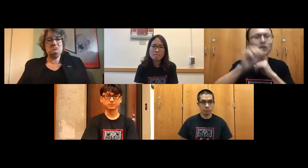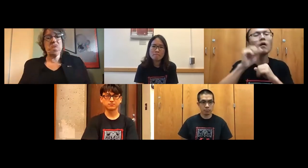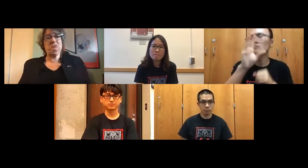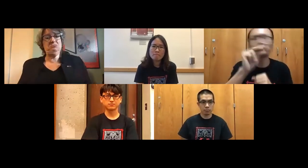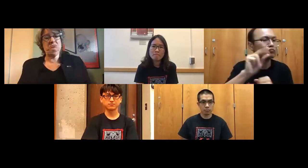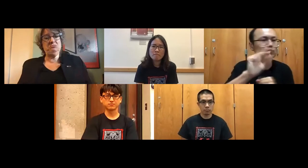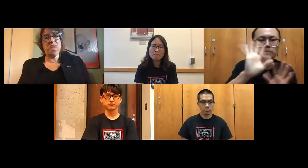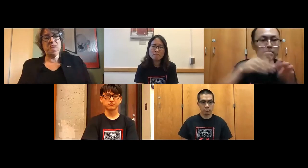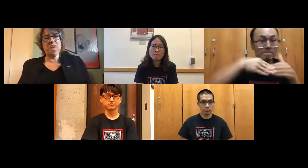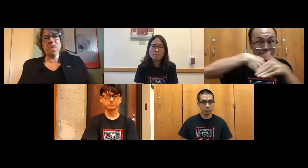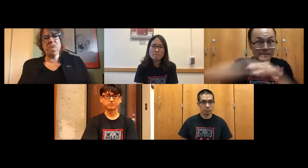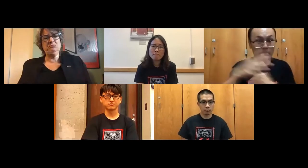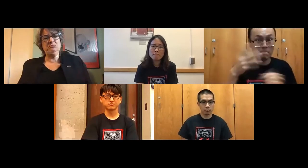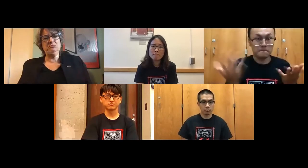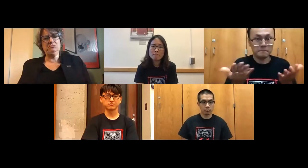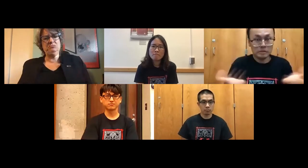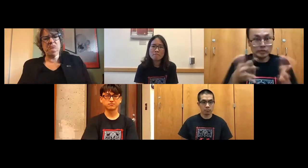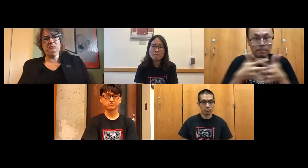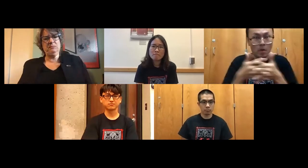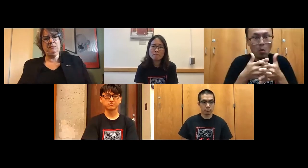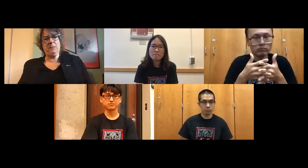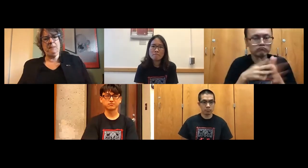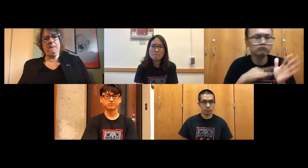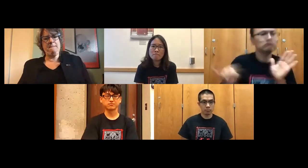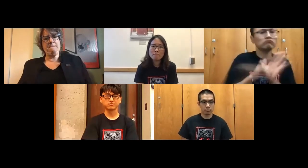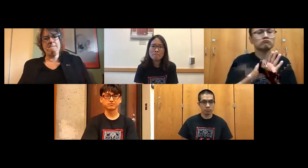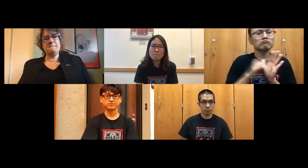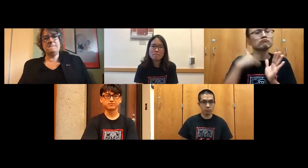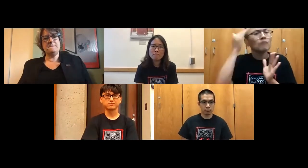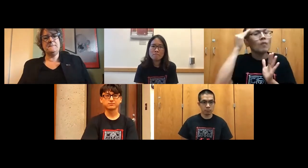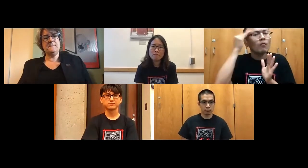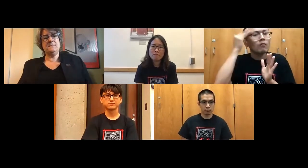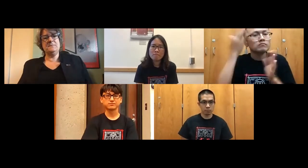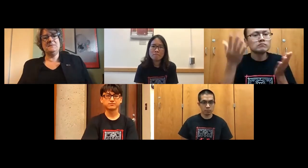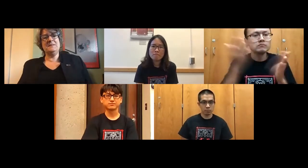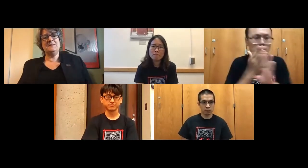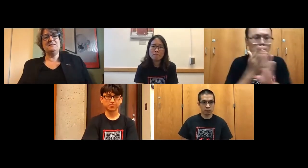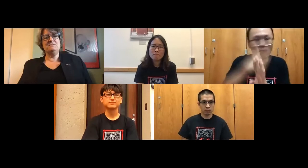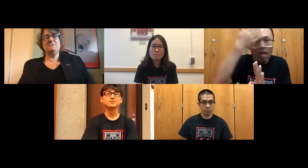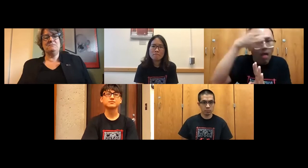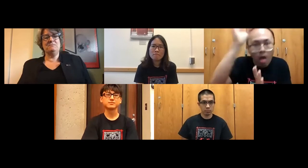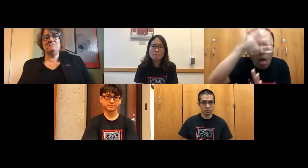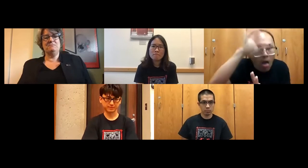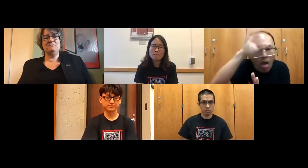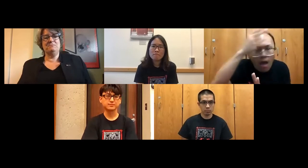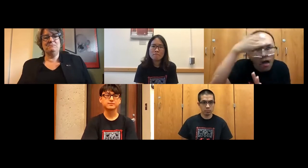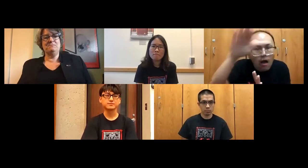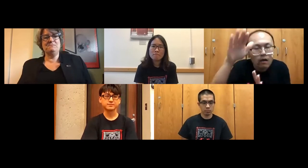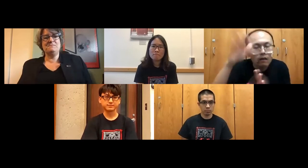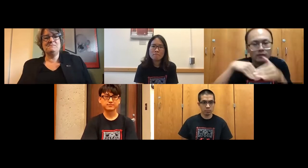So where did you think that you got your deaf identity? In high school? So I think when I really didn't realize